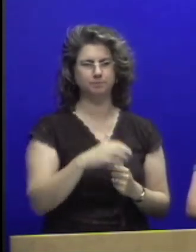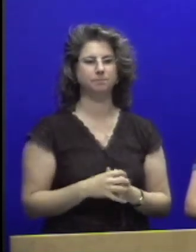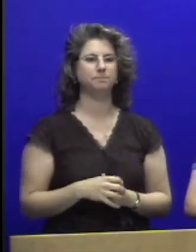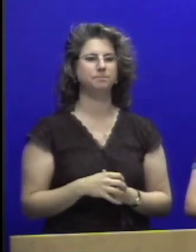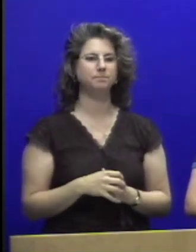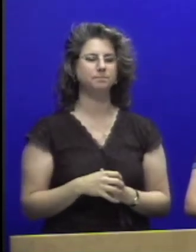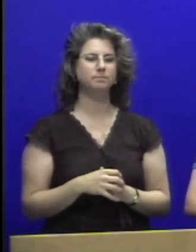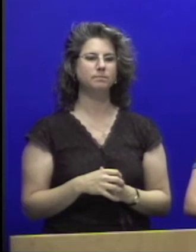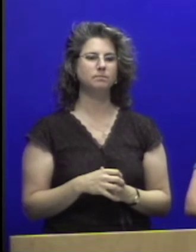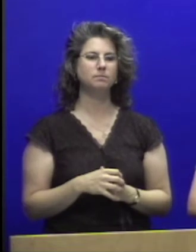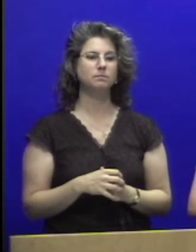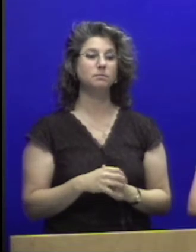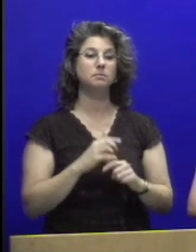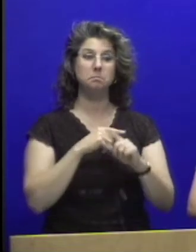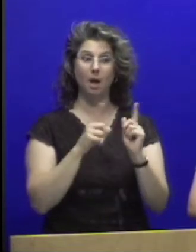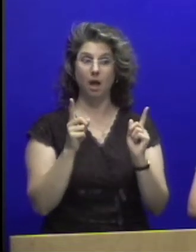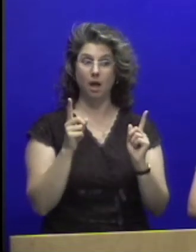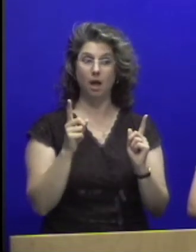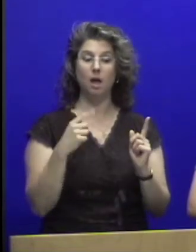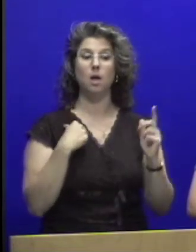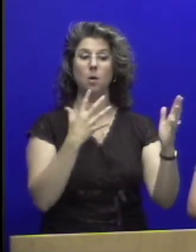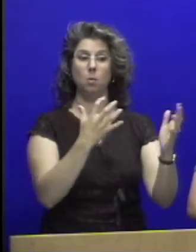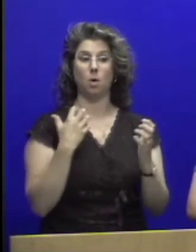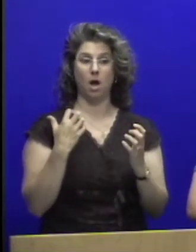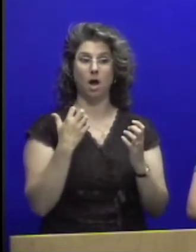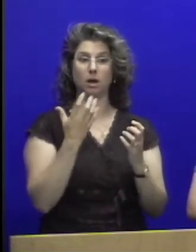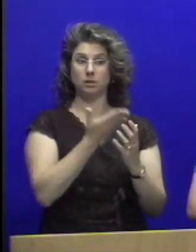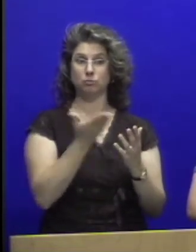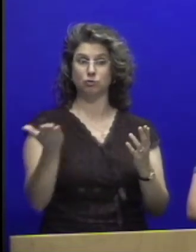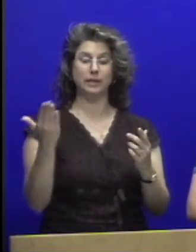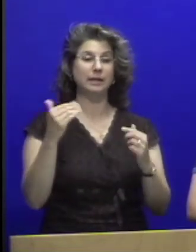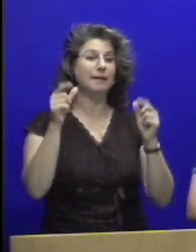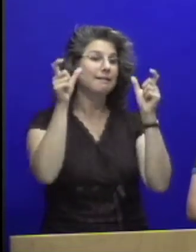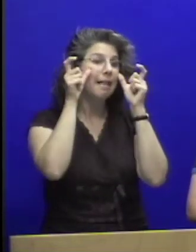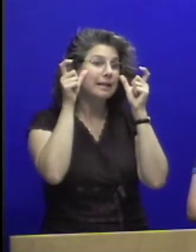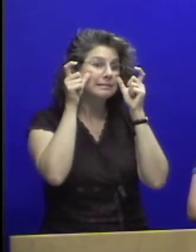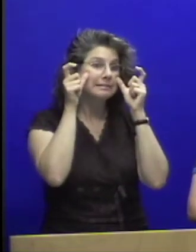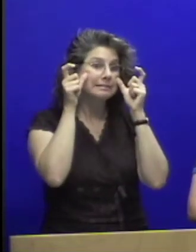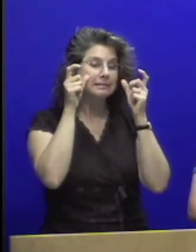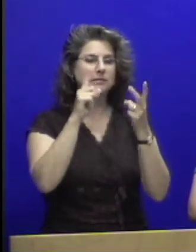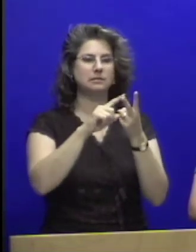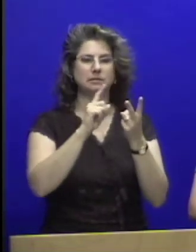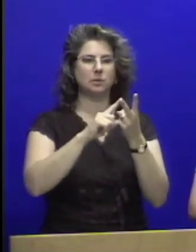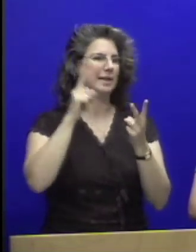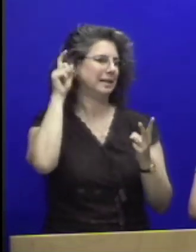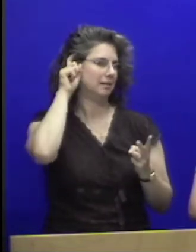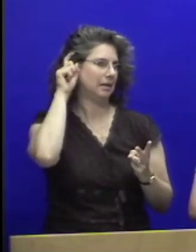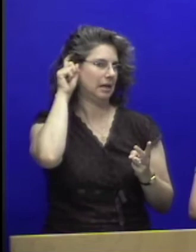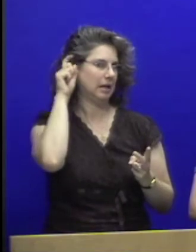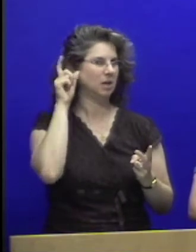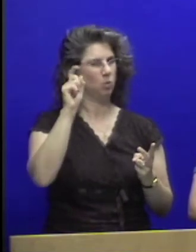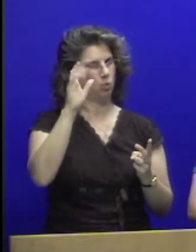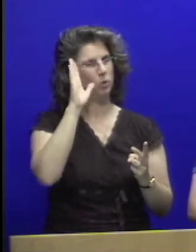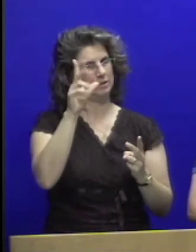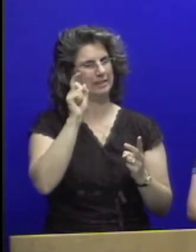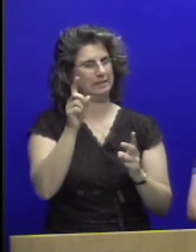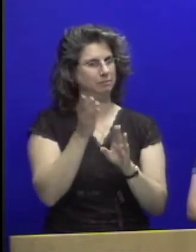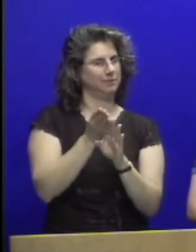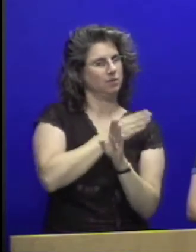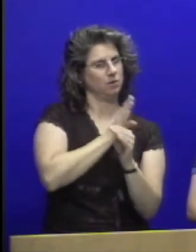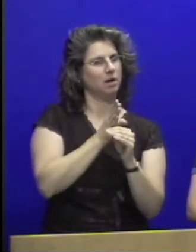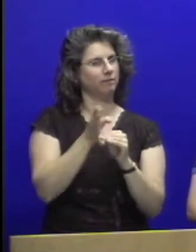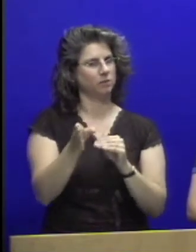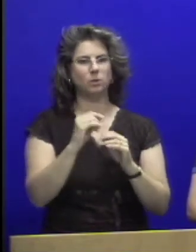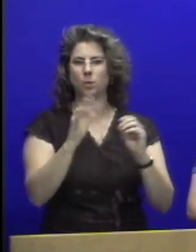We do want you to bring glasses if you wear them, or hearing aids, because you will need them right before and right after the